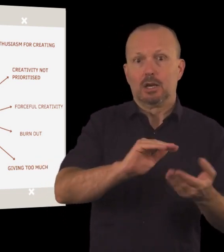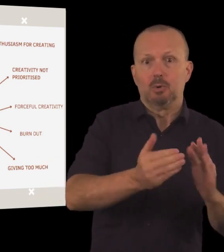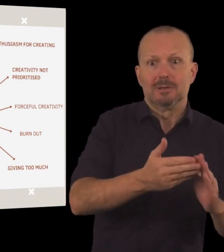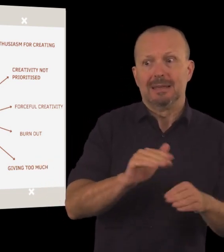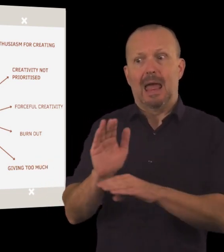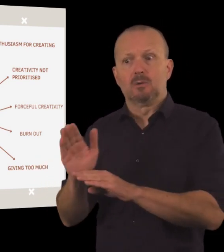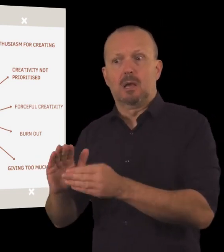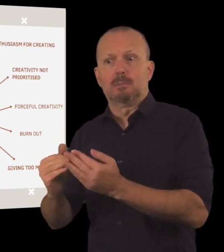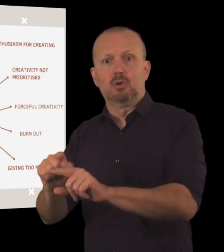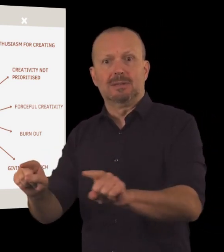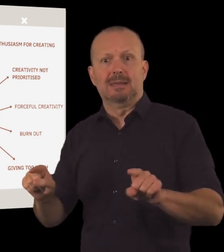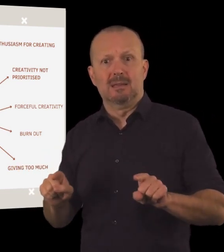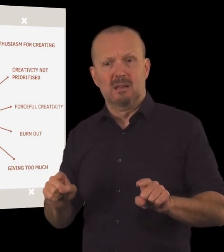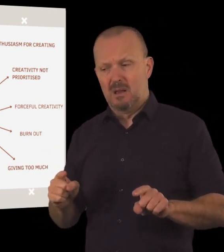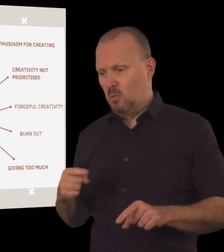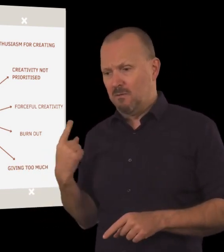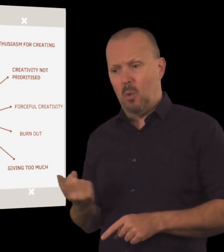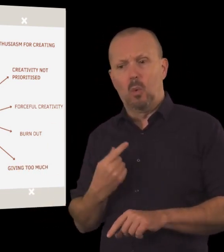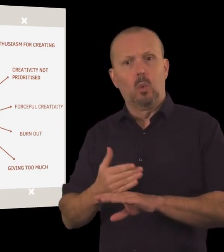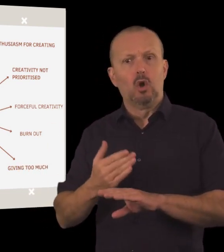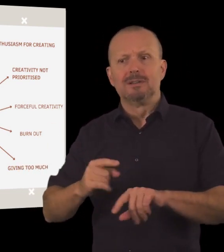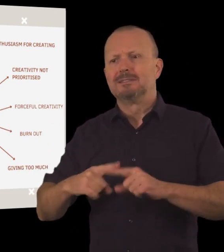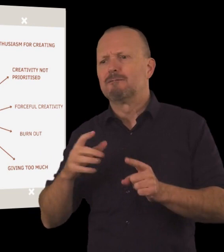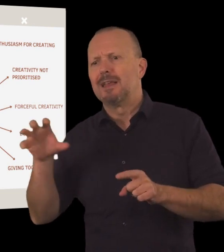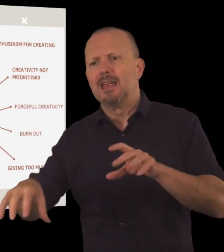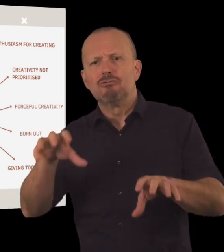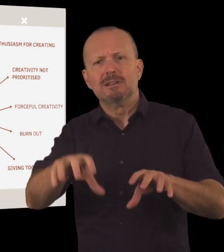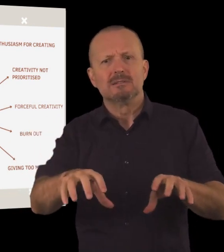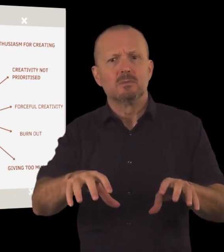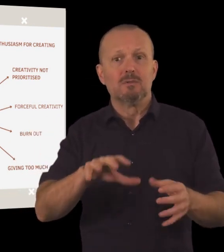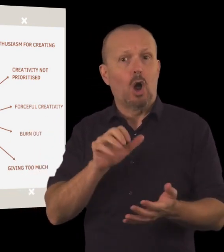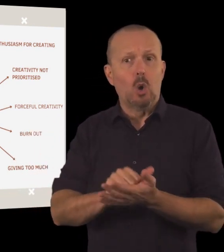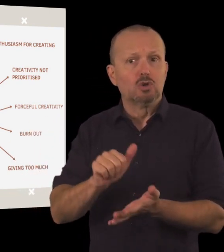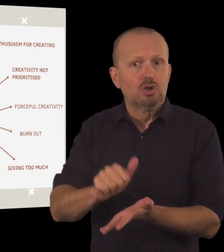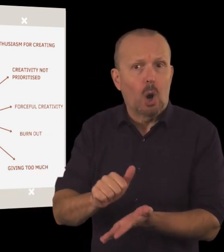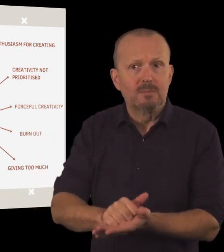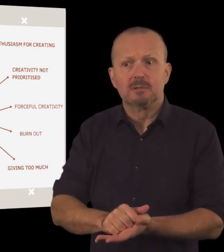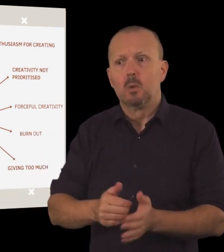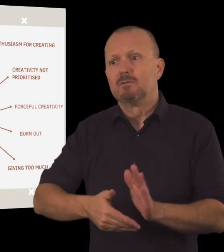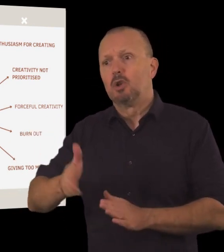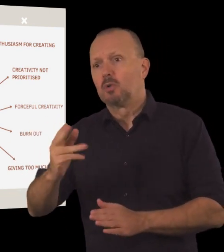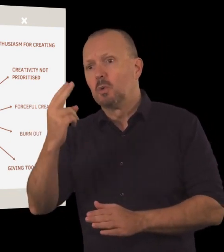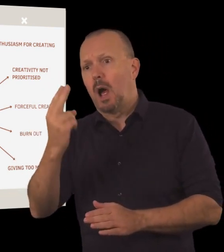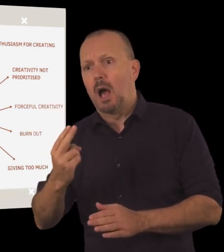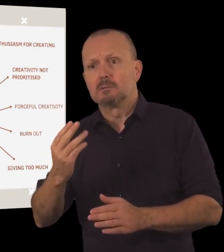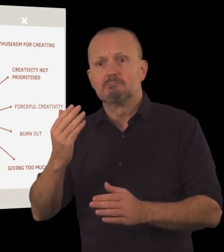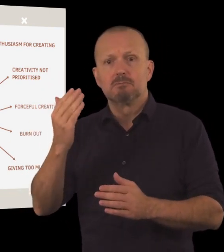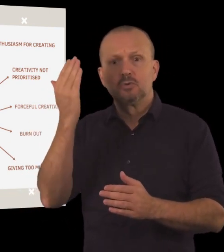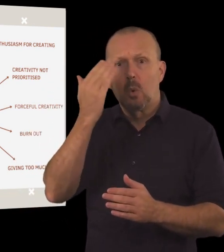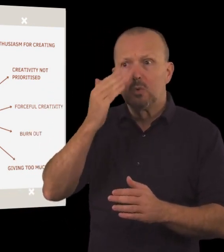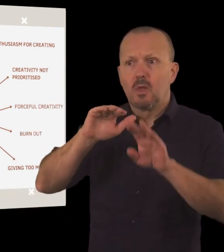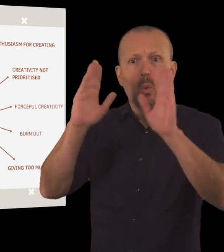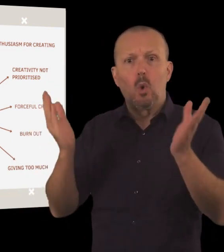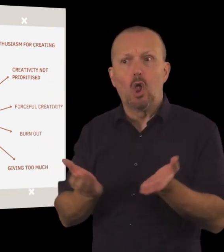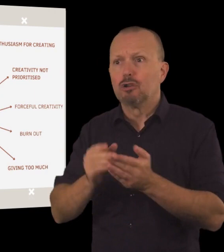communities. We've all worked in different areas of creativity, we've owned stores, we've gone to art schools all